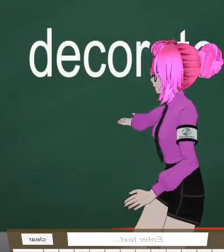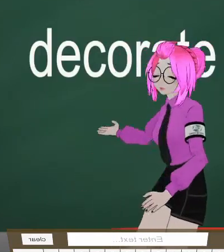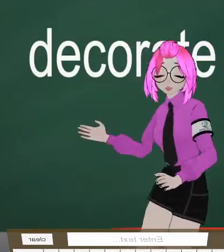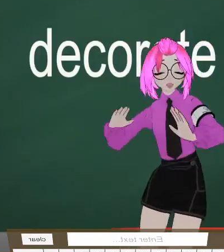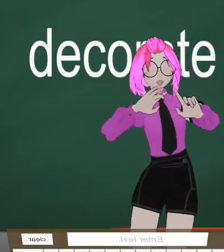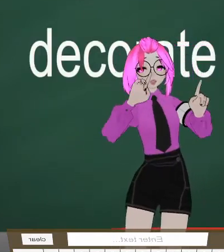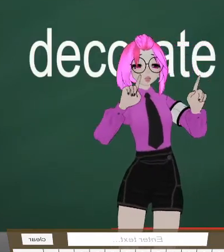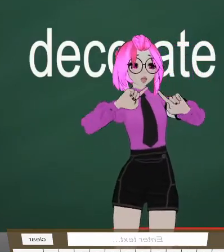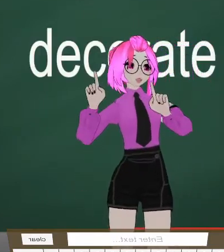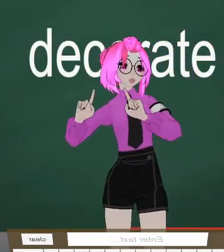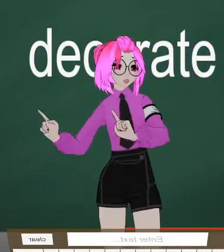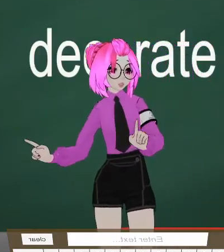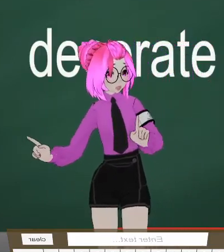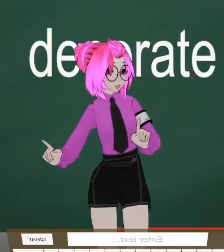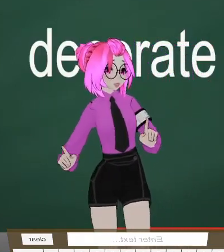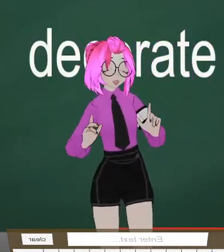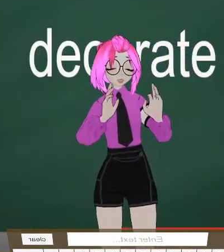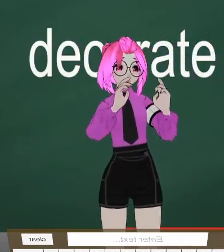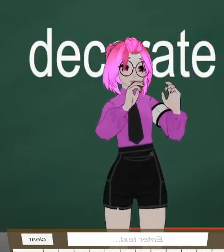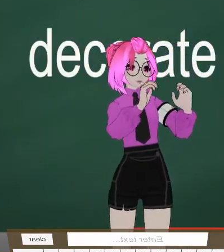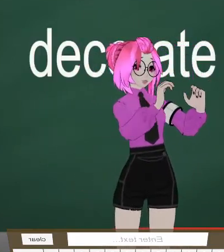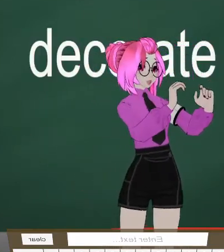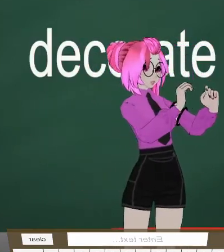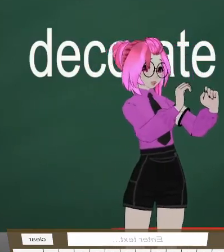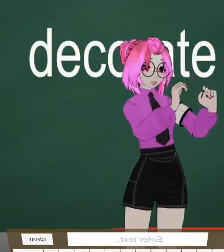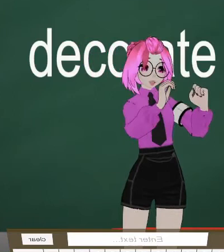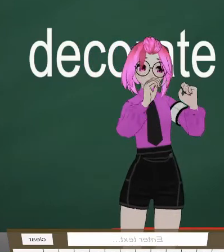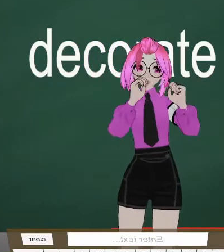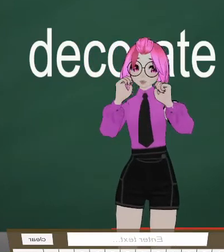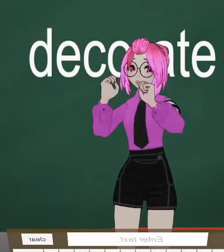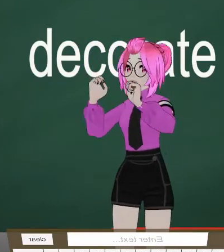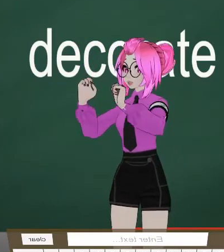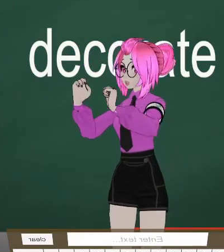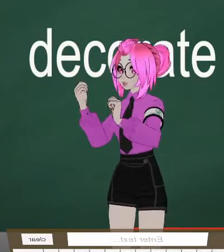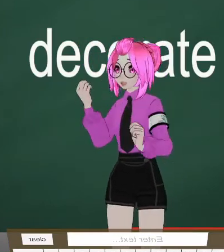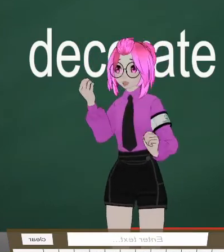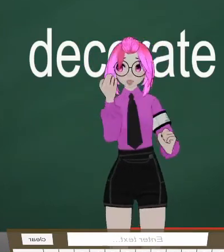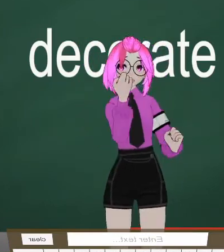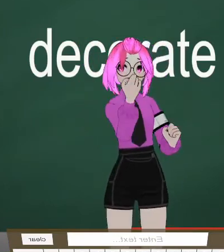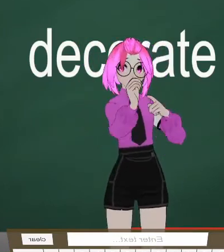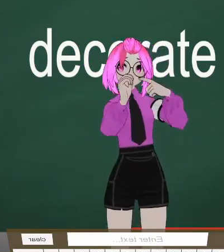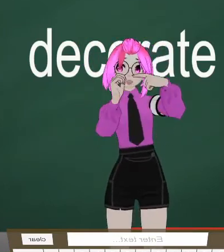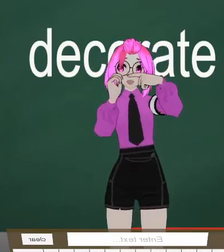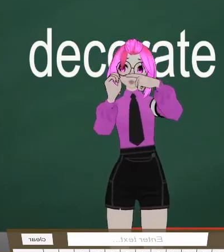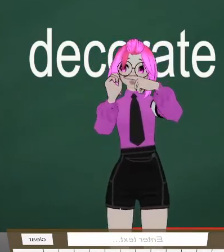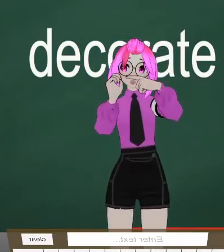decorate there's a lot of different variations for this but most of them are going to have that mama mia hand you know that hand that you do where you push your